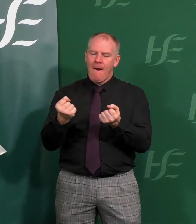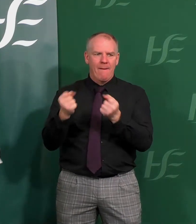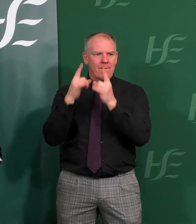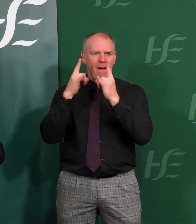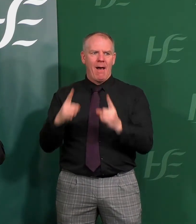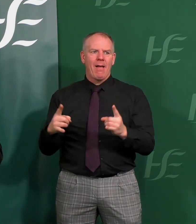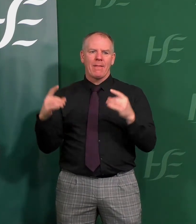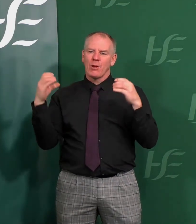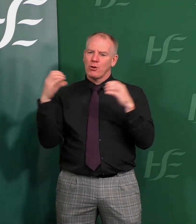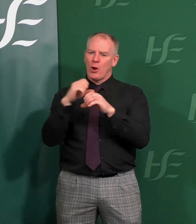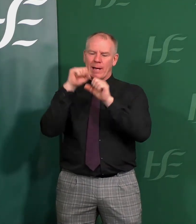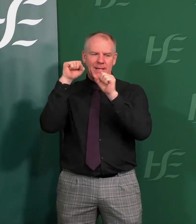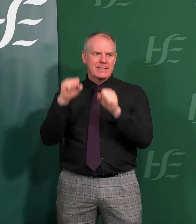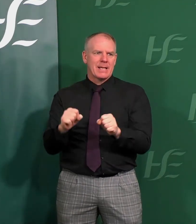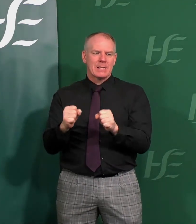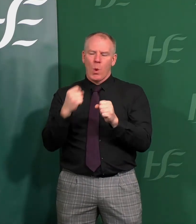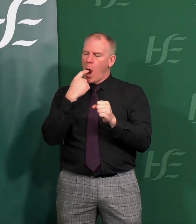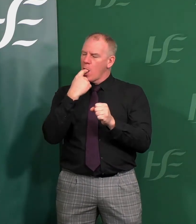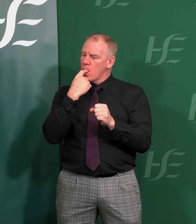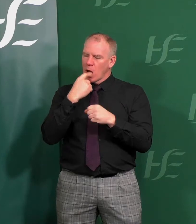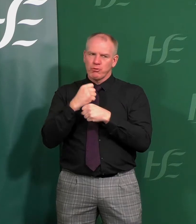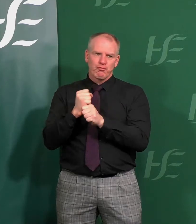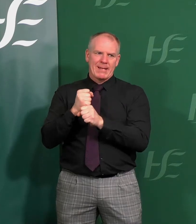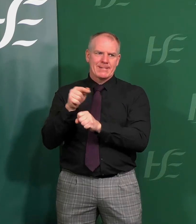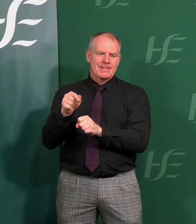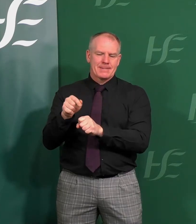healthcare system under extreme pressure.